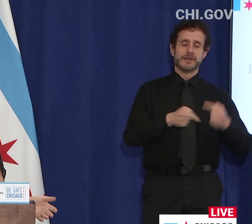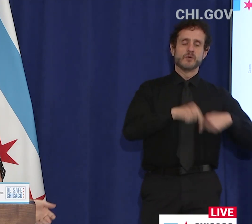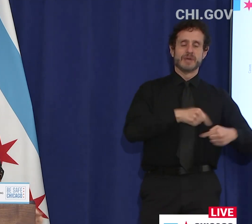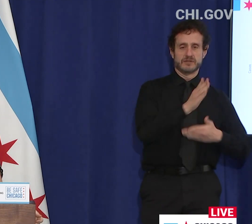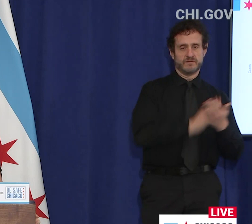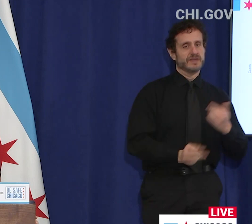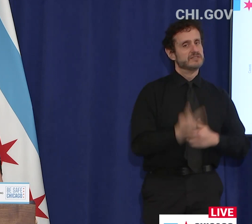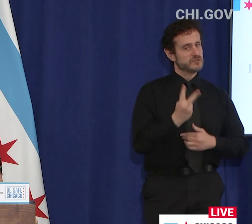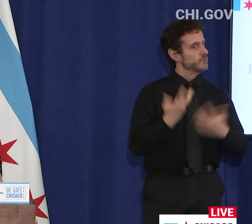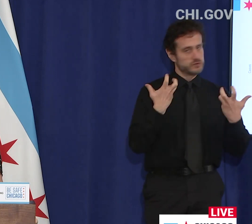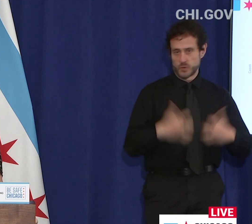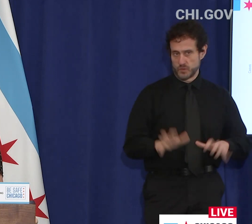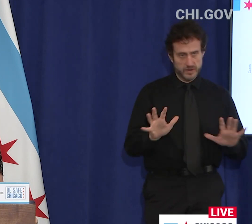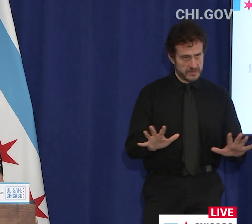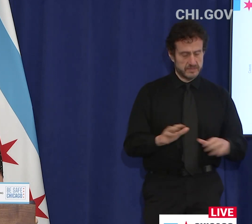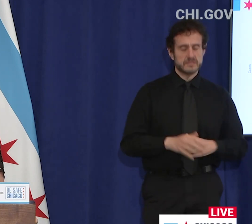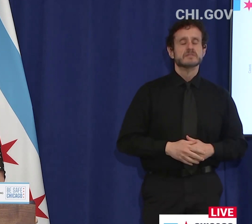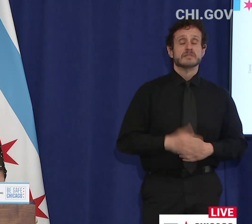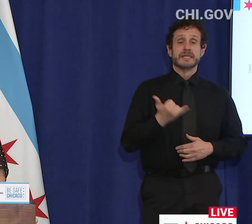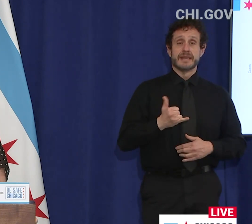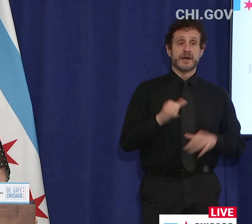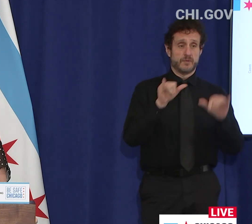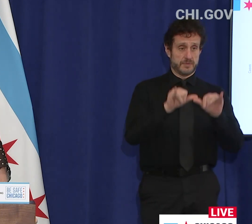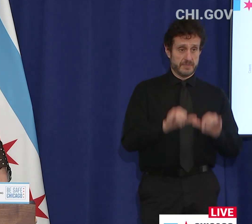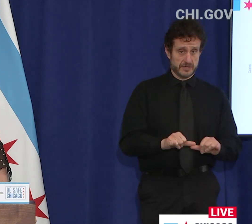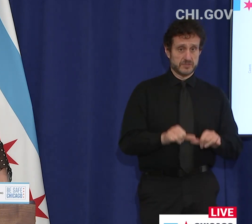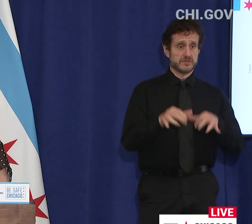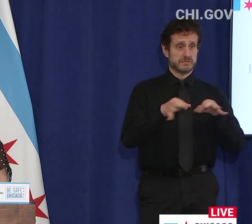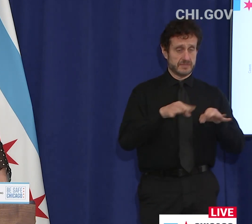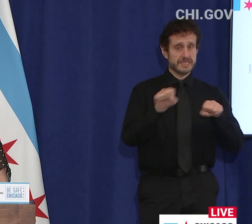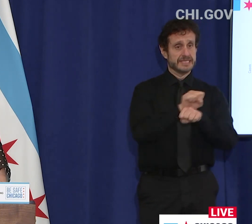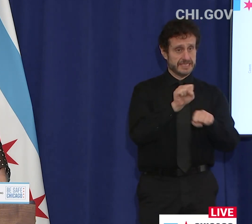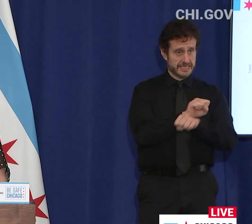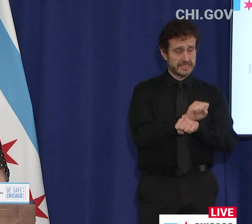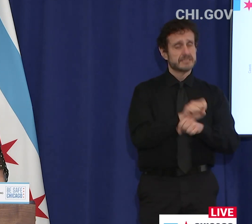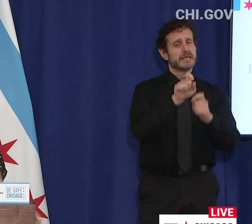quickly where we are on the metrics. All of the details are on